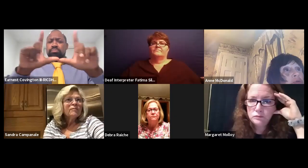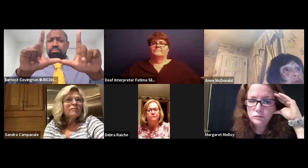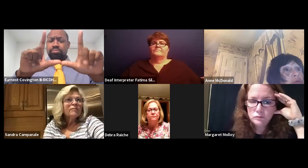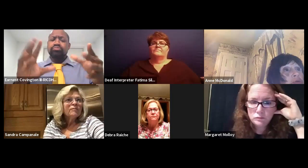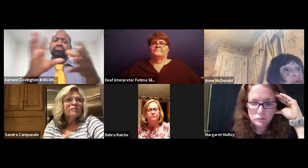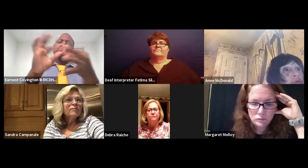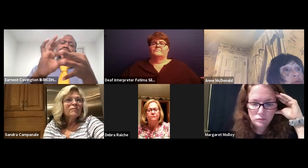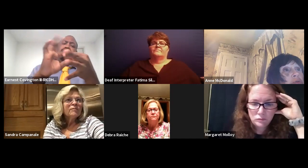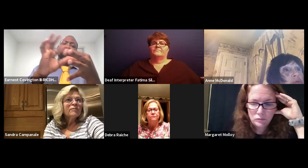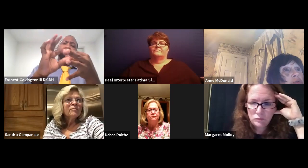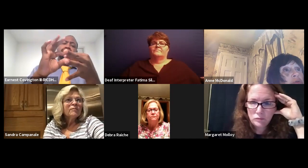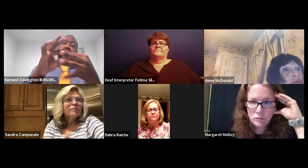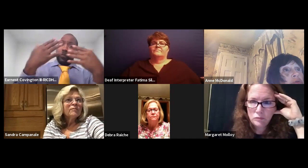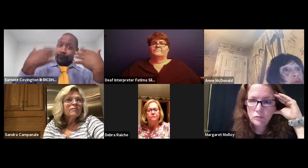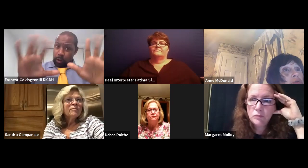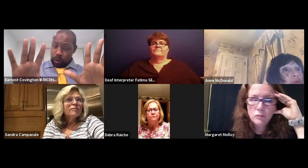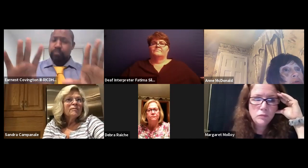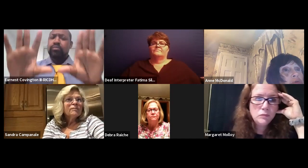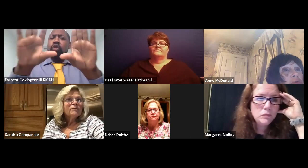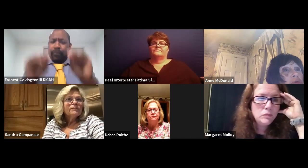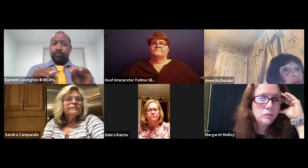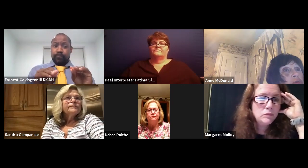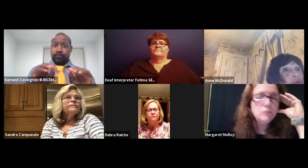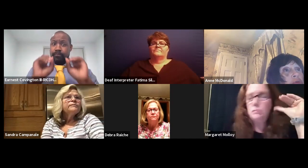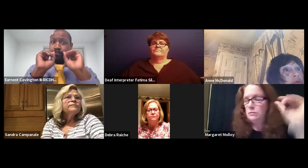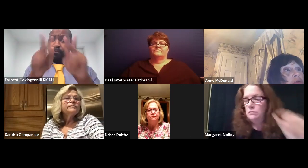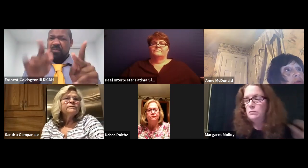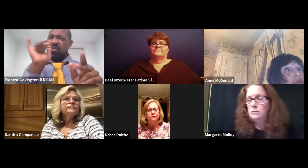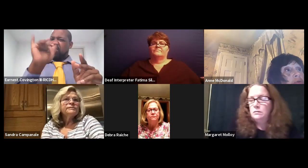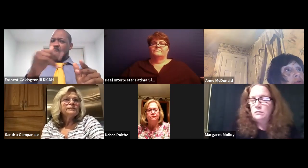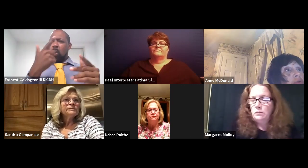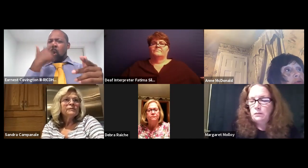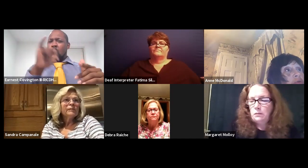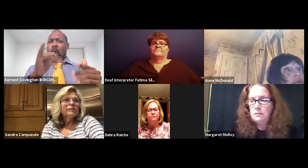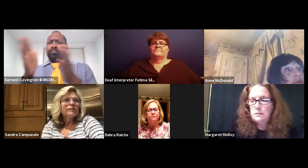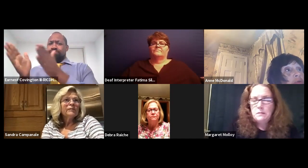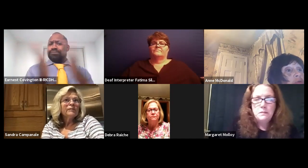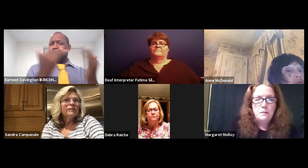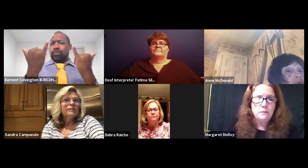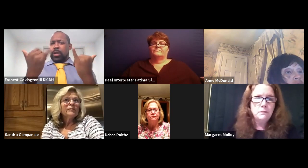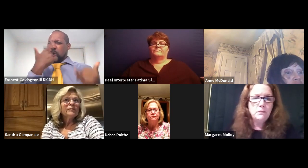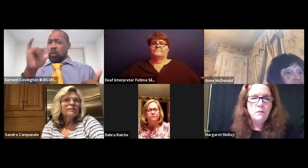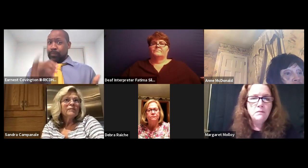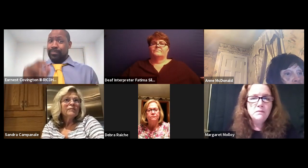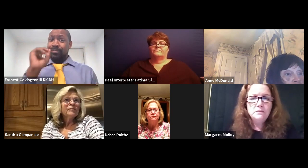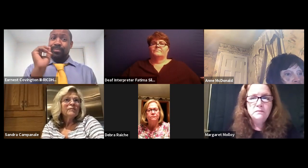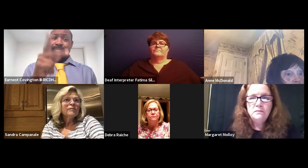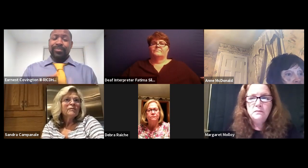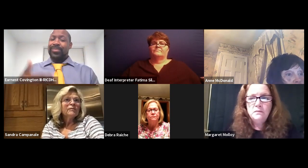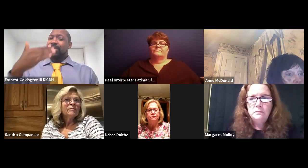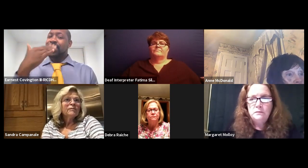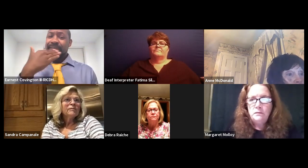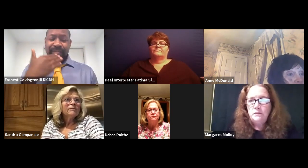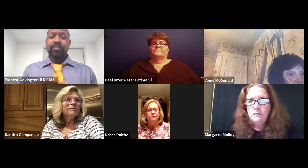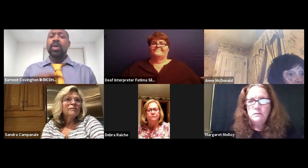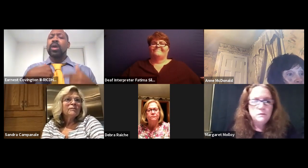questions, you can ask the exhibitors questions, whatever you like. And then turn your camera off and we'll answer your questions. So